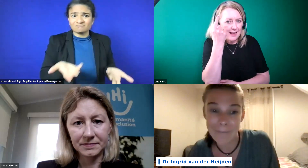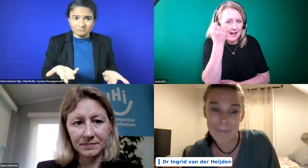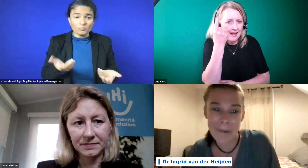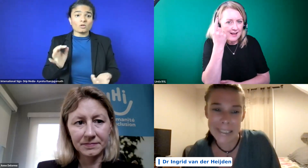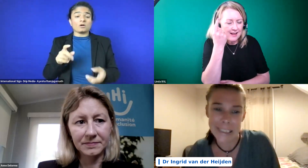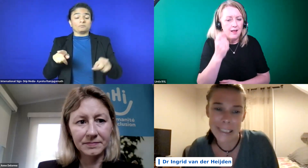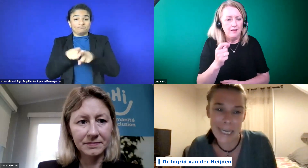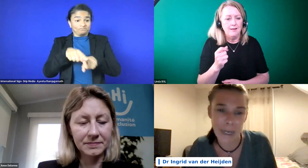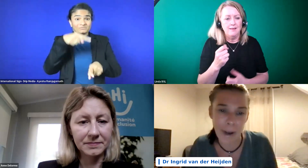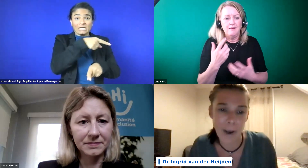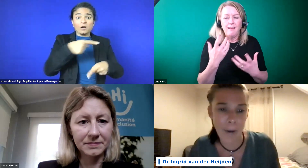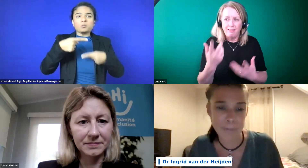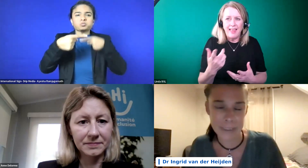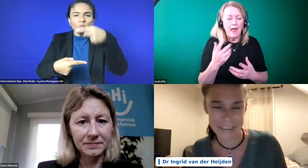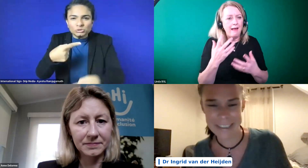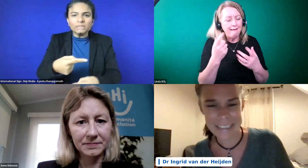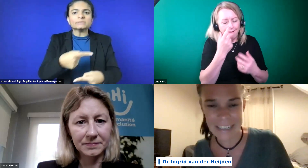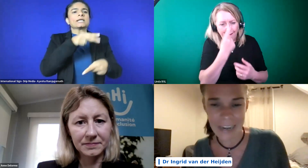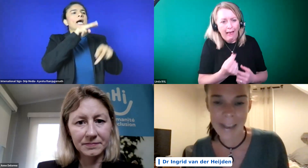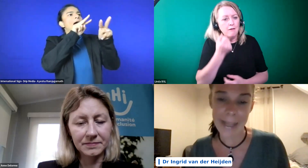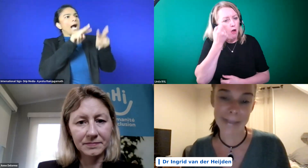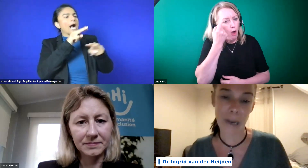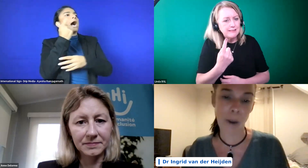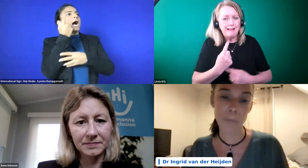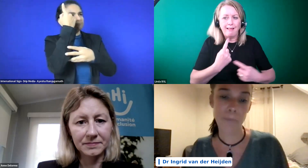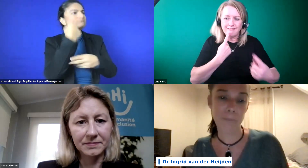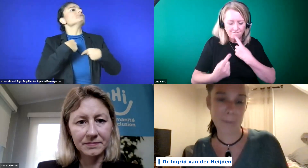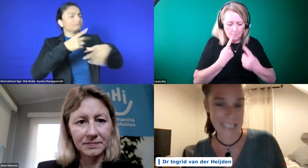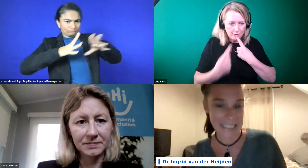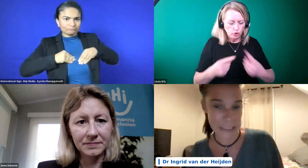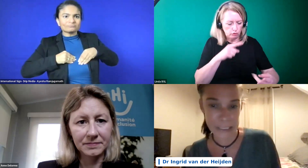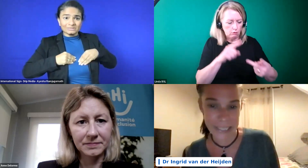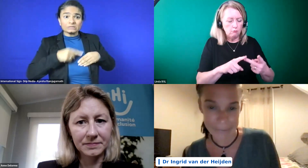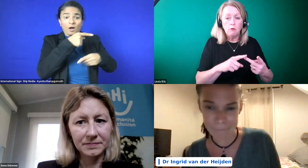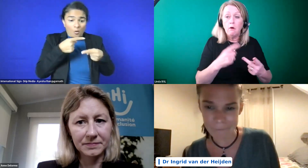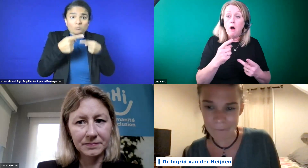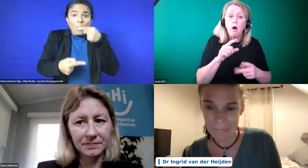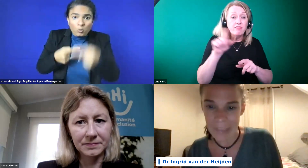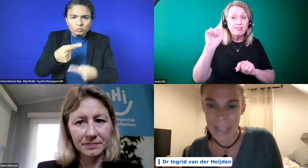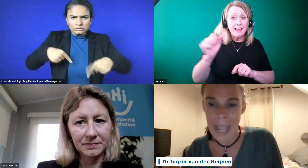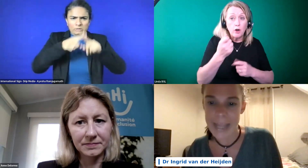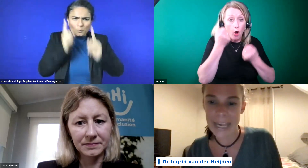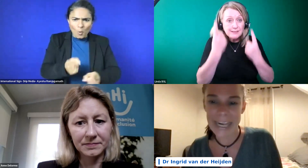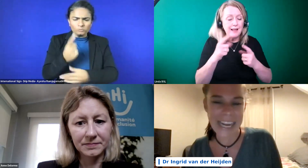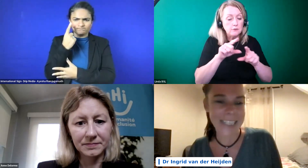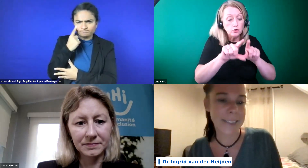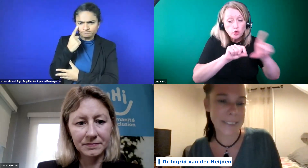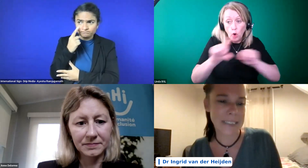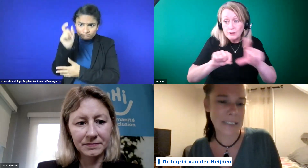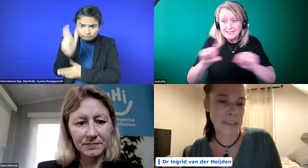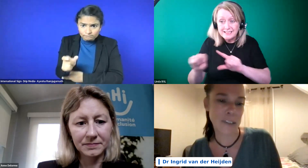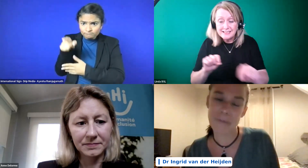the information and options that are presented to them, and that